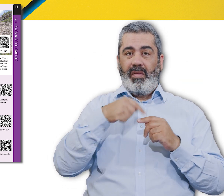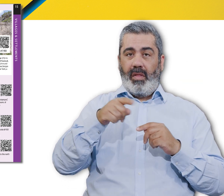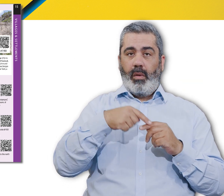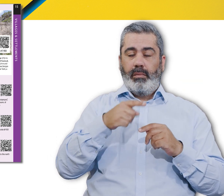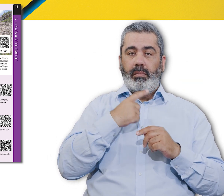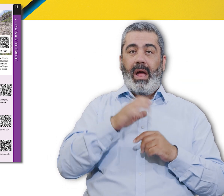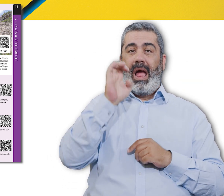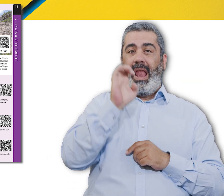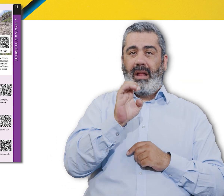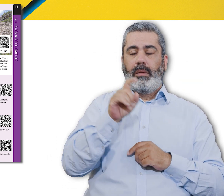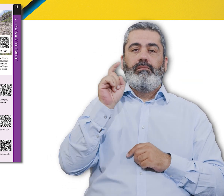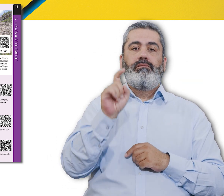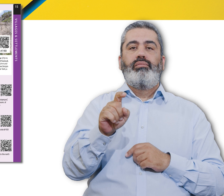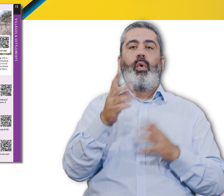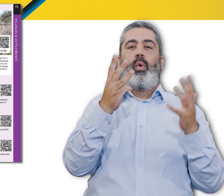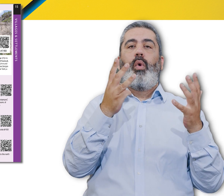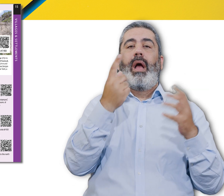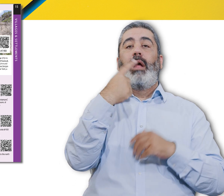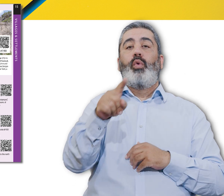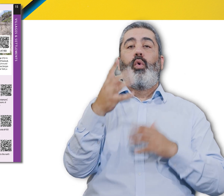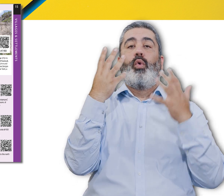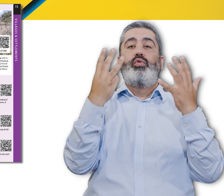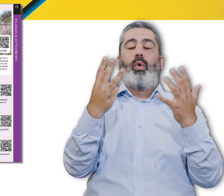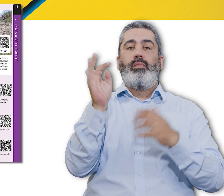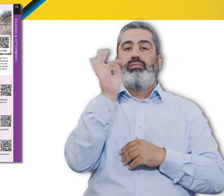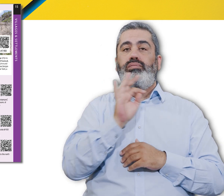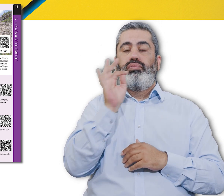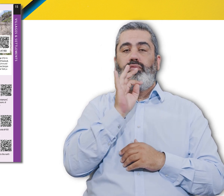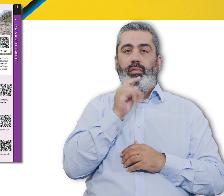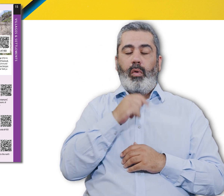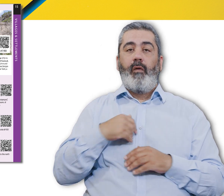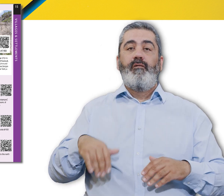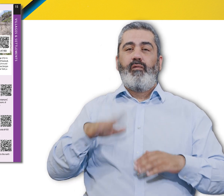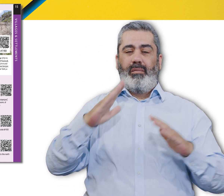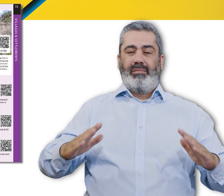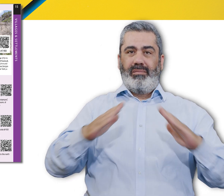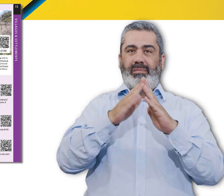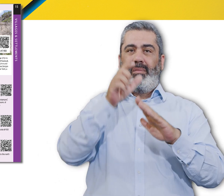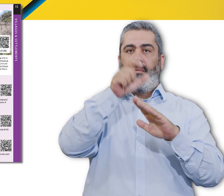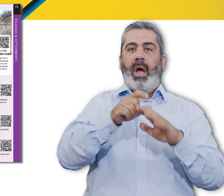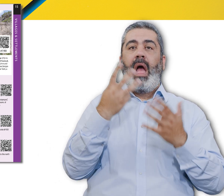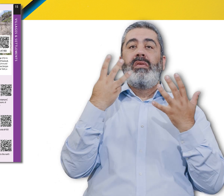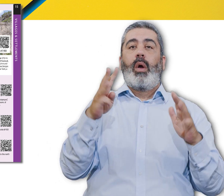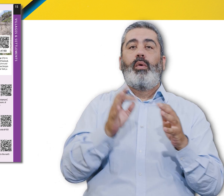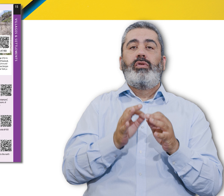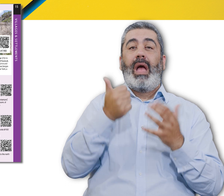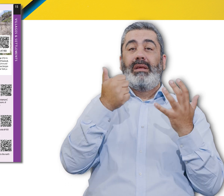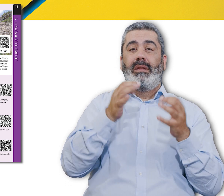see Route A. Ilati, number 108. It is located in the northern part of Mount Mitsitli,